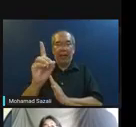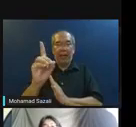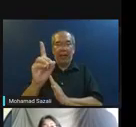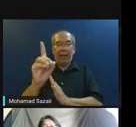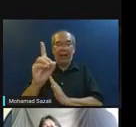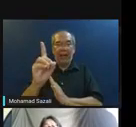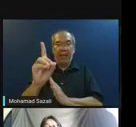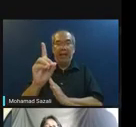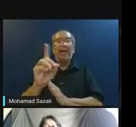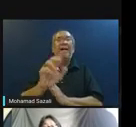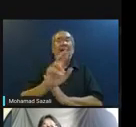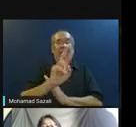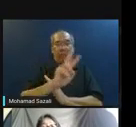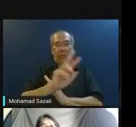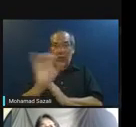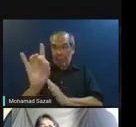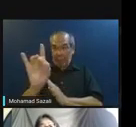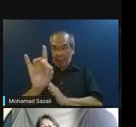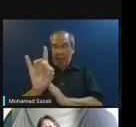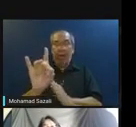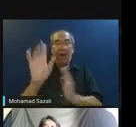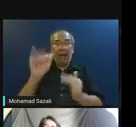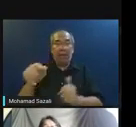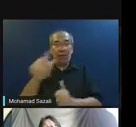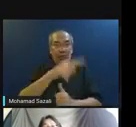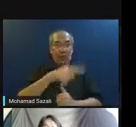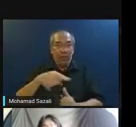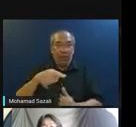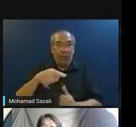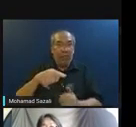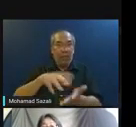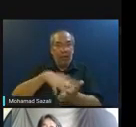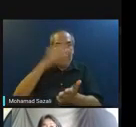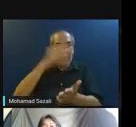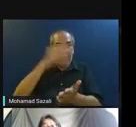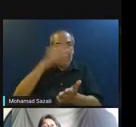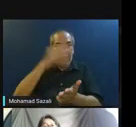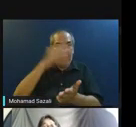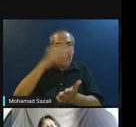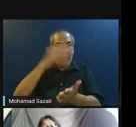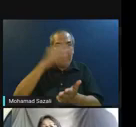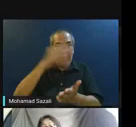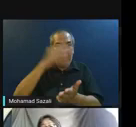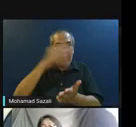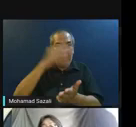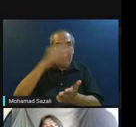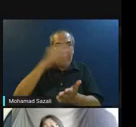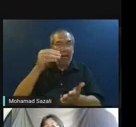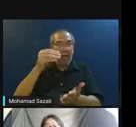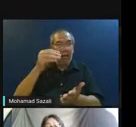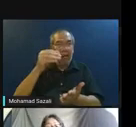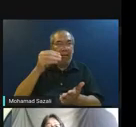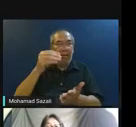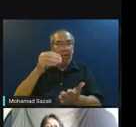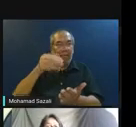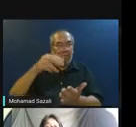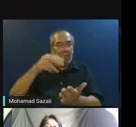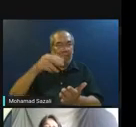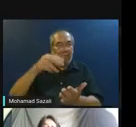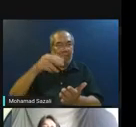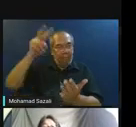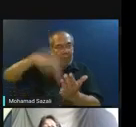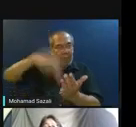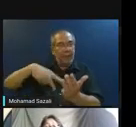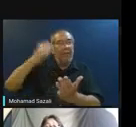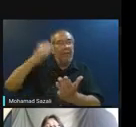for education, rights for access to information, right to be employed. Because if you see at the PowerPoint, we have Akta